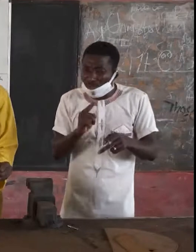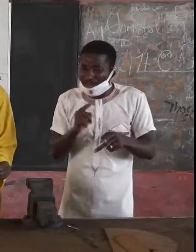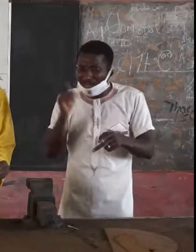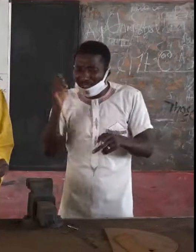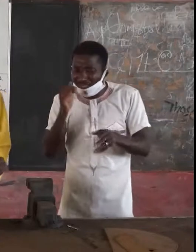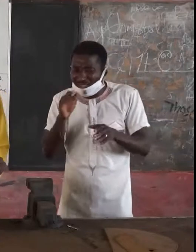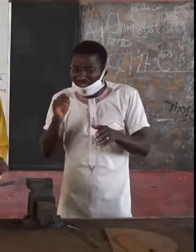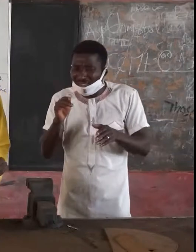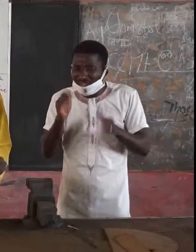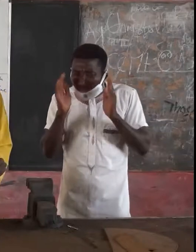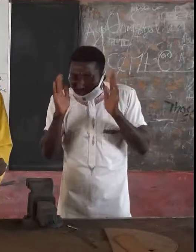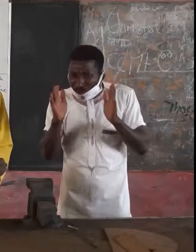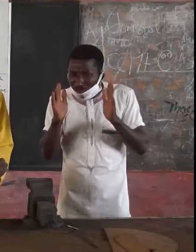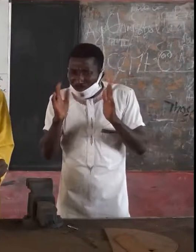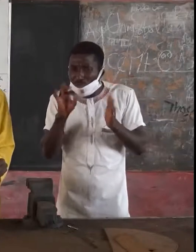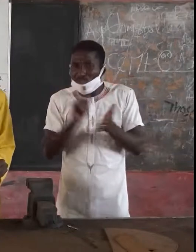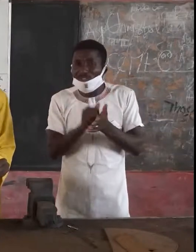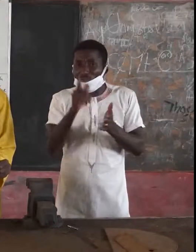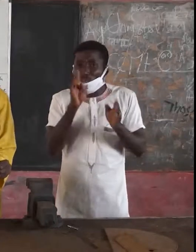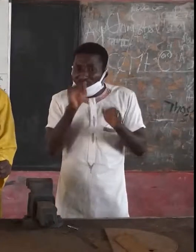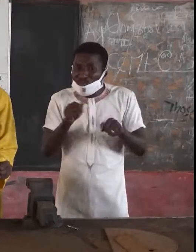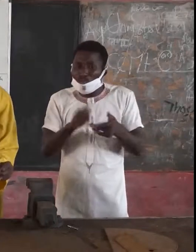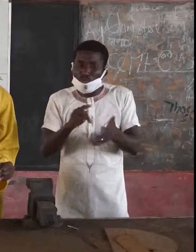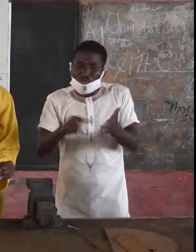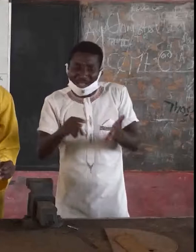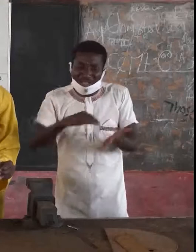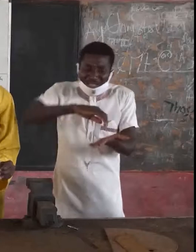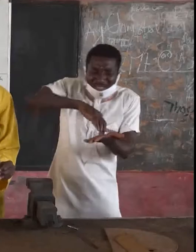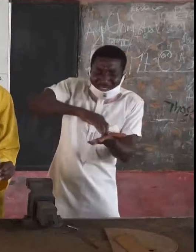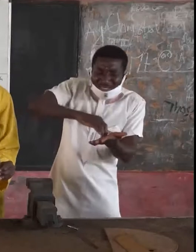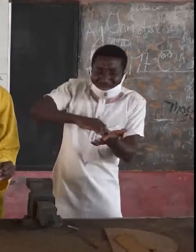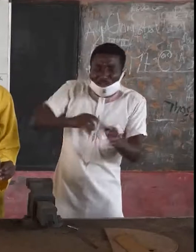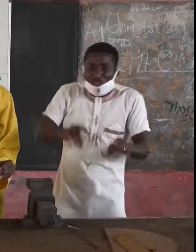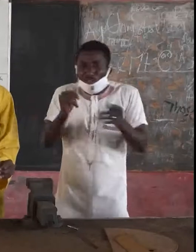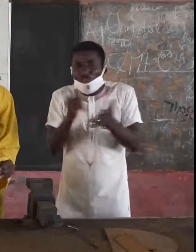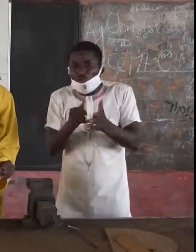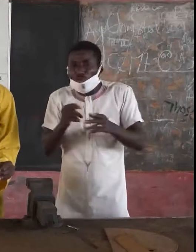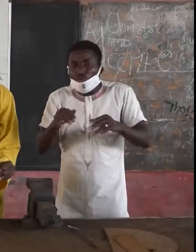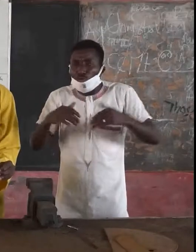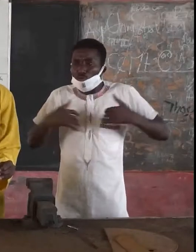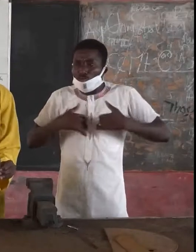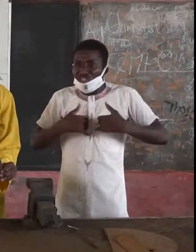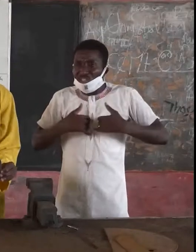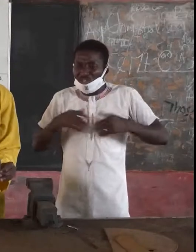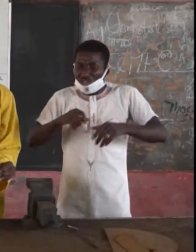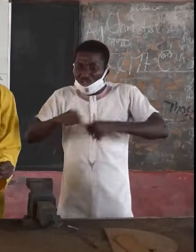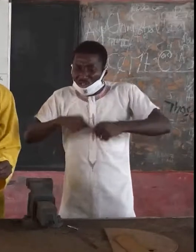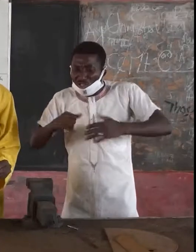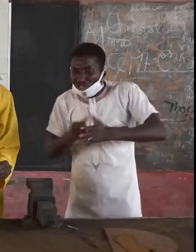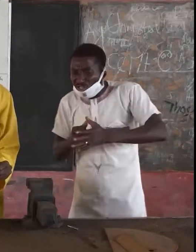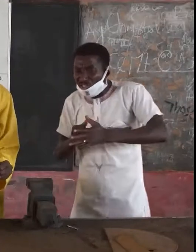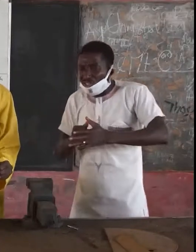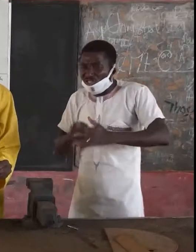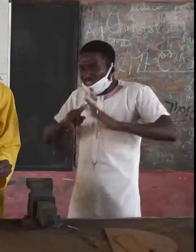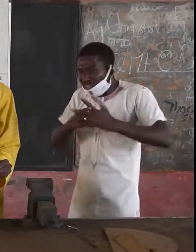drilling. By the time you are able to mark, you center punch, you take it to the machine vise, you tie it on the machine vise, you start